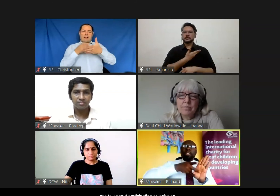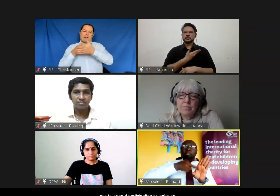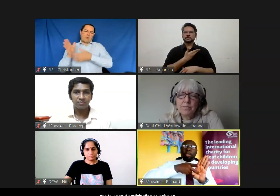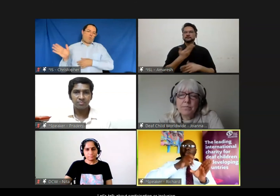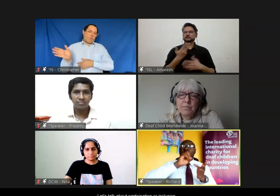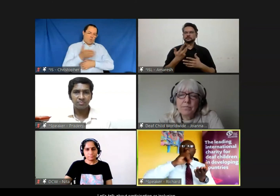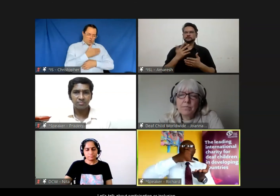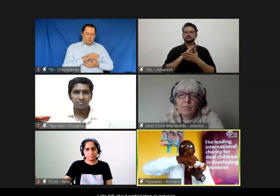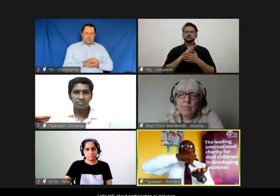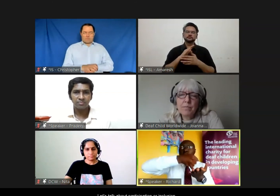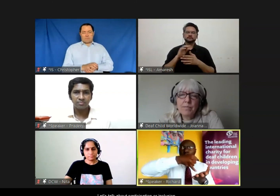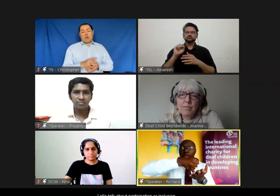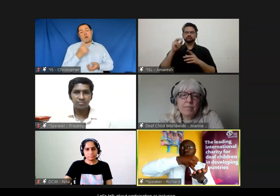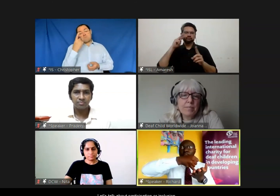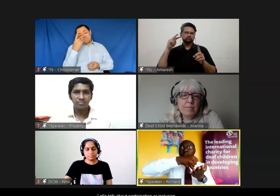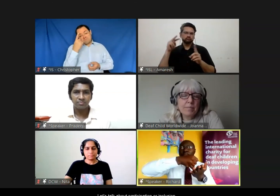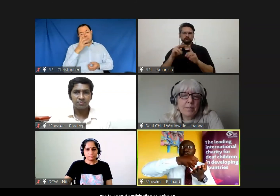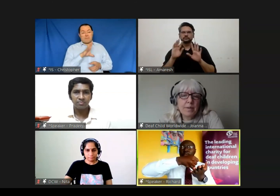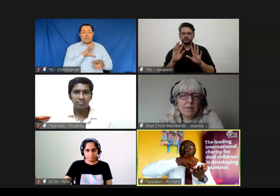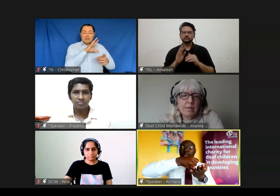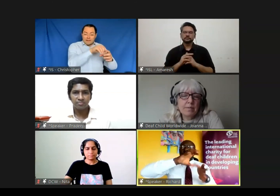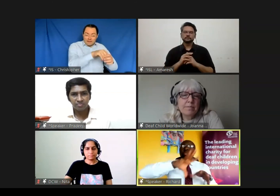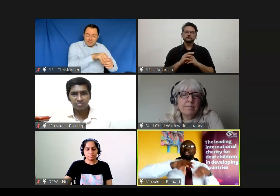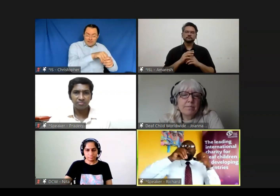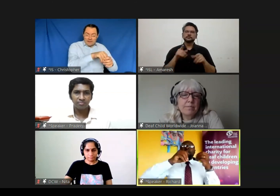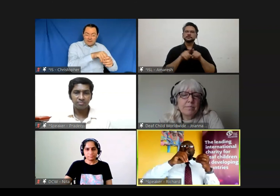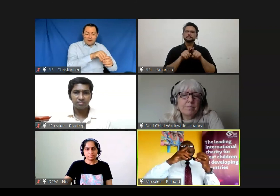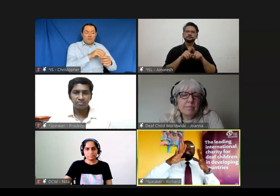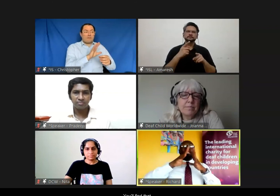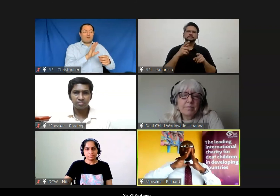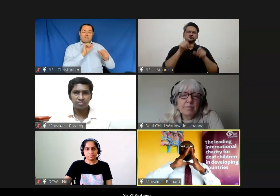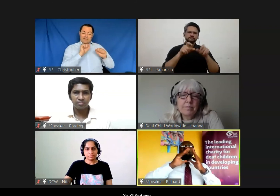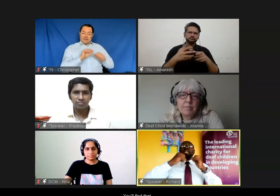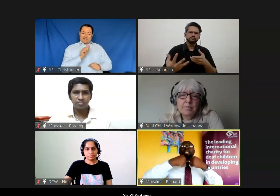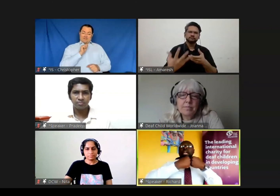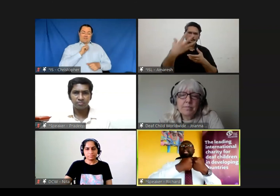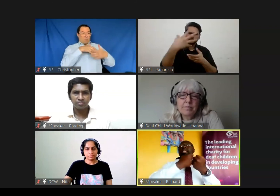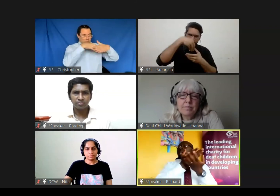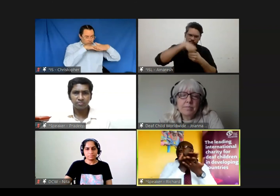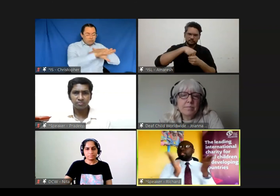talk about participation or inclusion. You'll find that